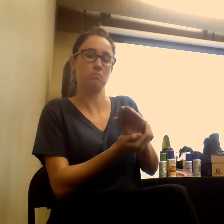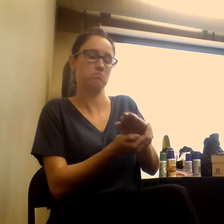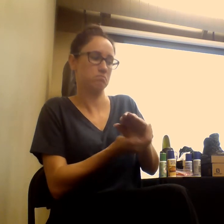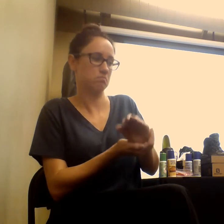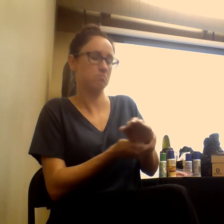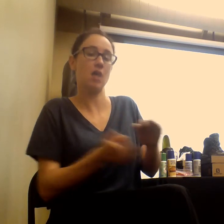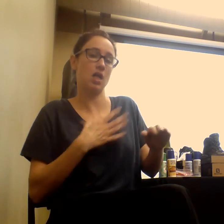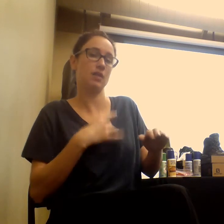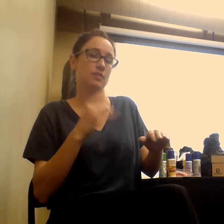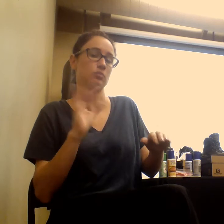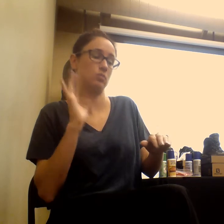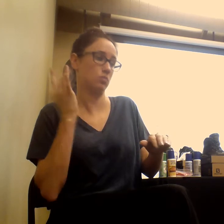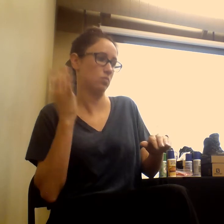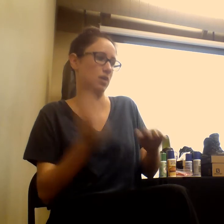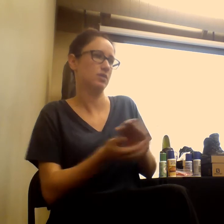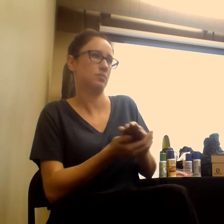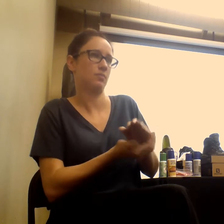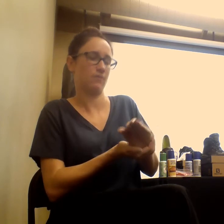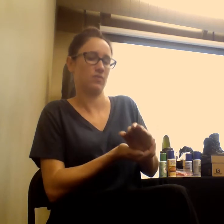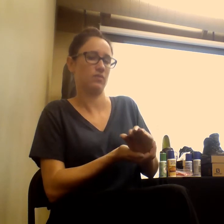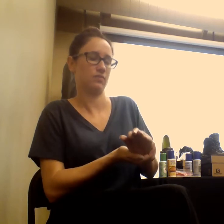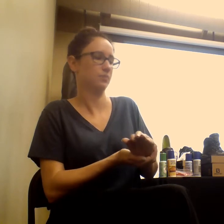one. How's that one feel?